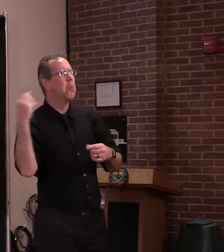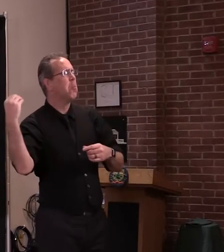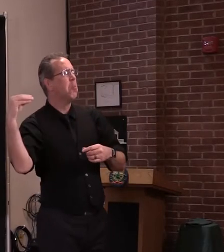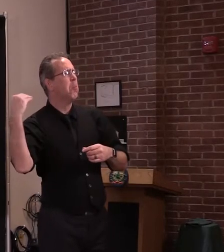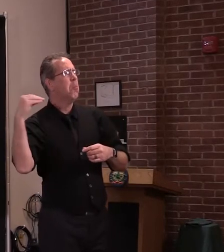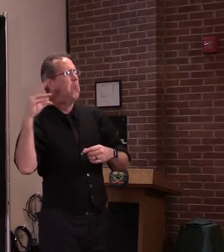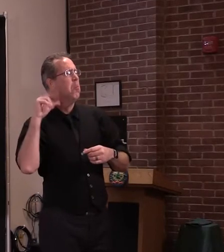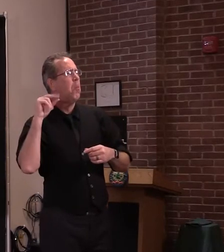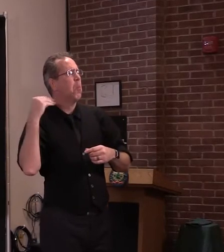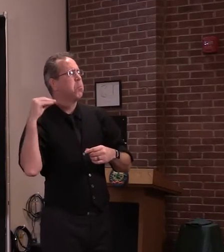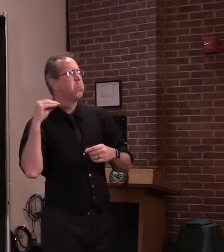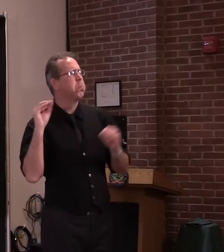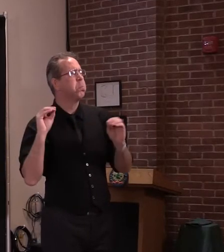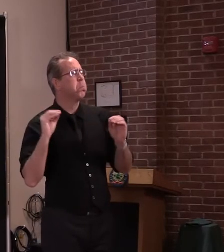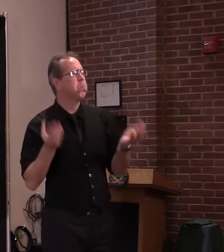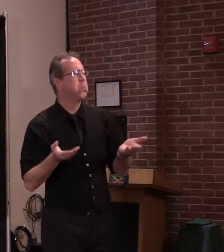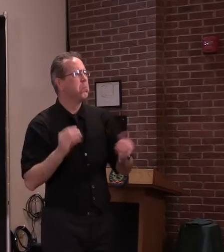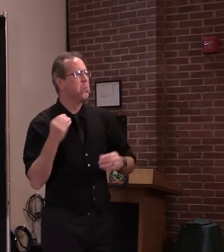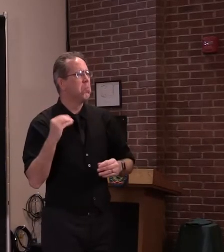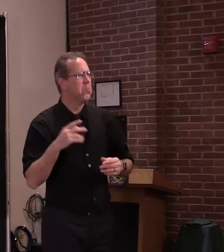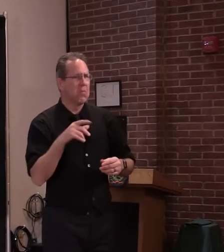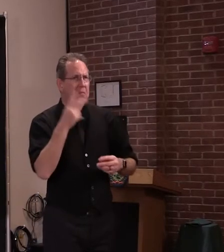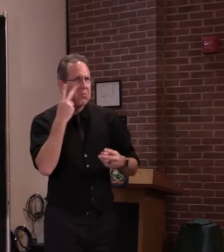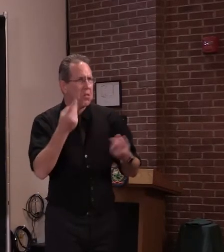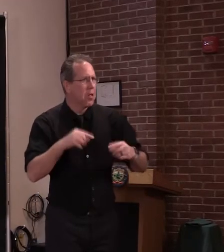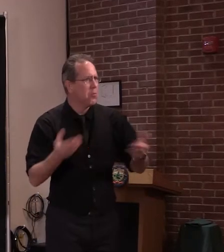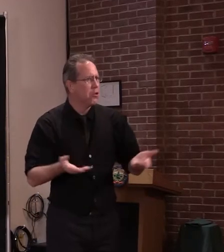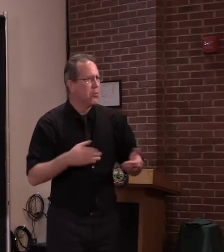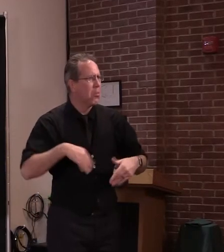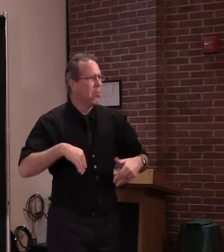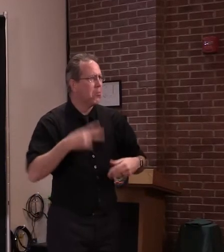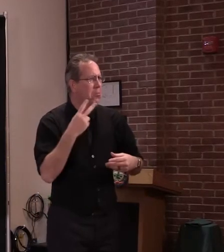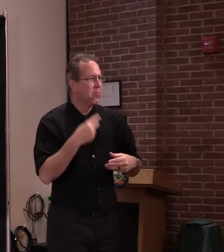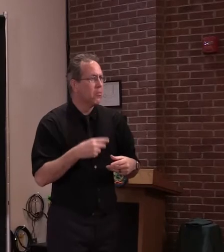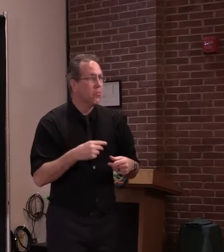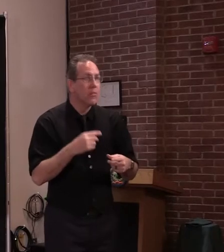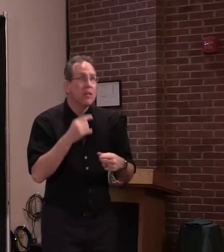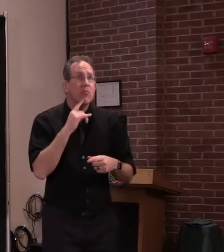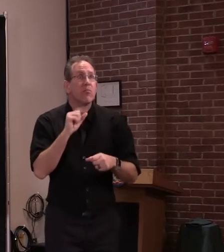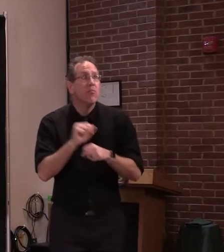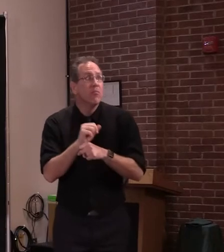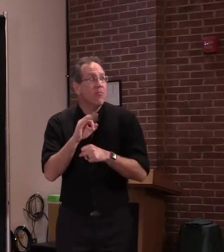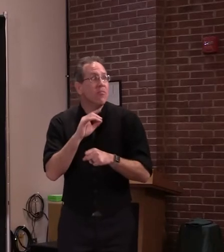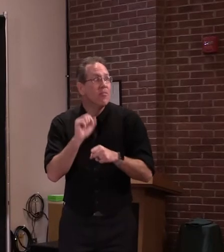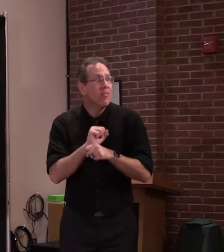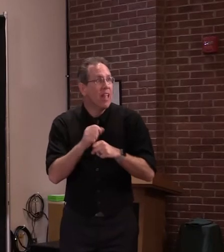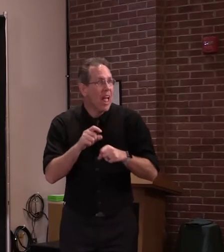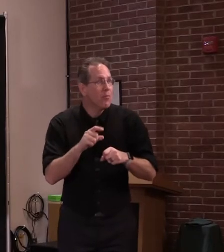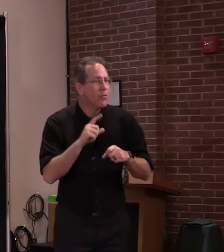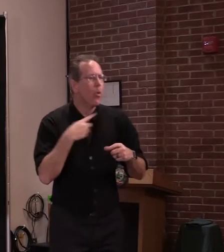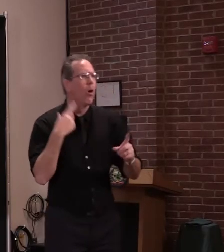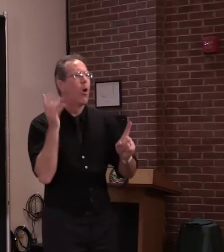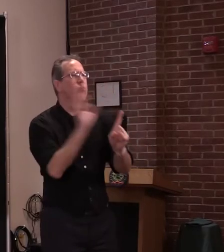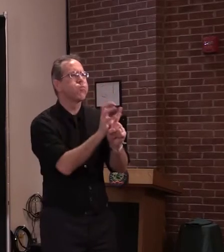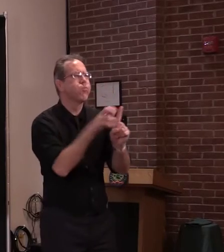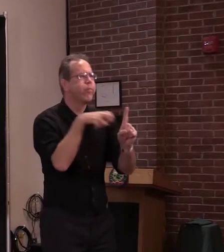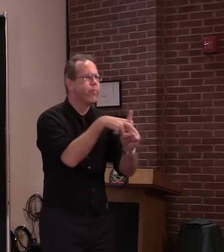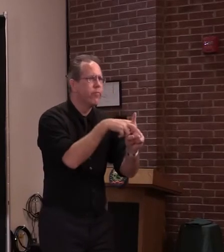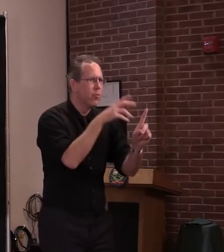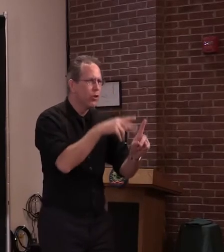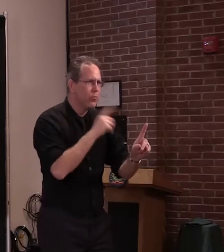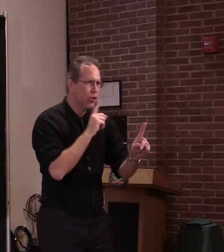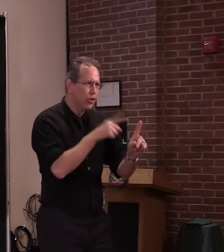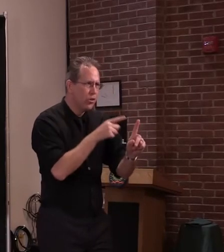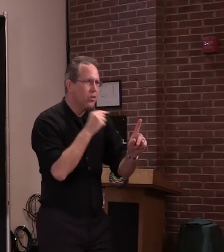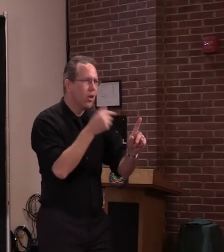that we've heard of thus far, but obviously we'll be keeping an eye out for that to be sure that people are getting what they need.